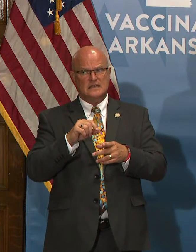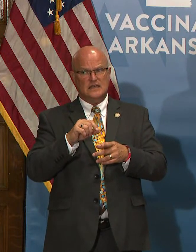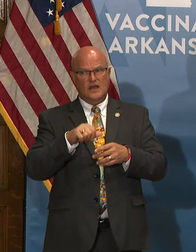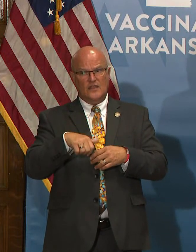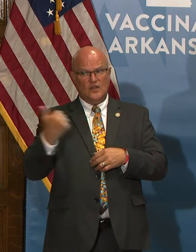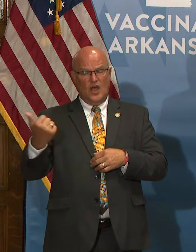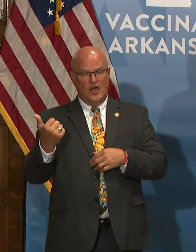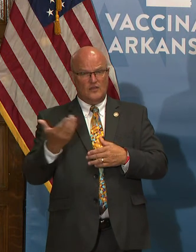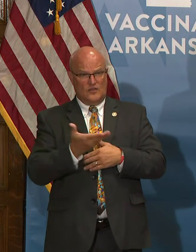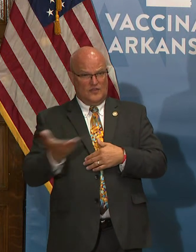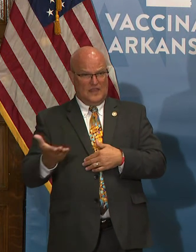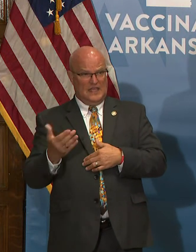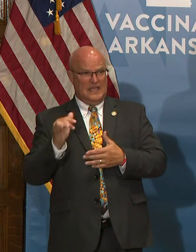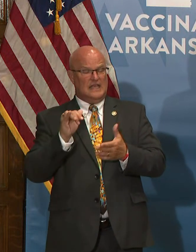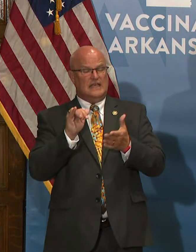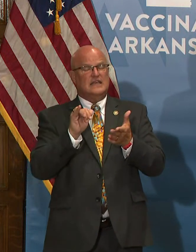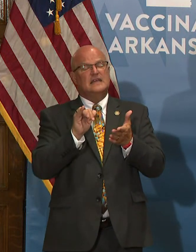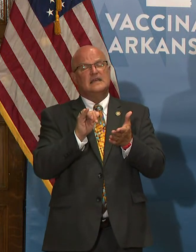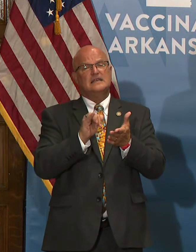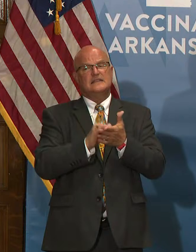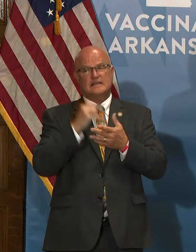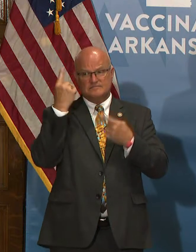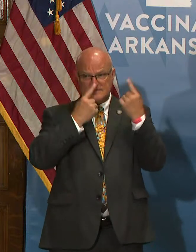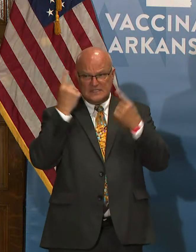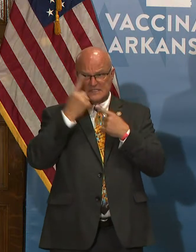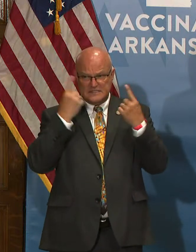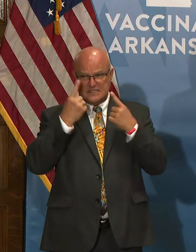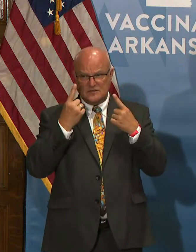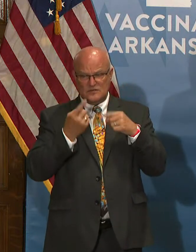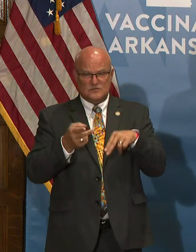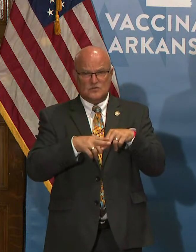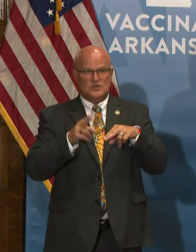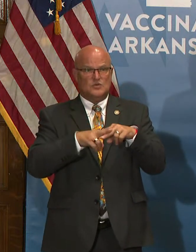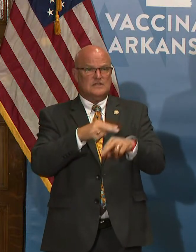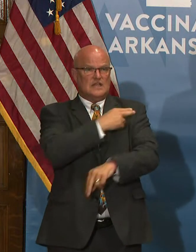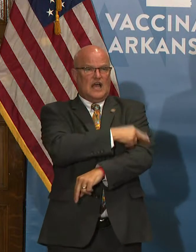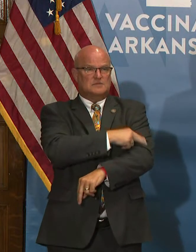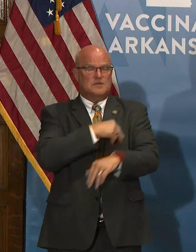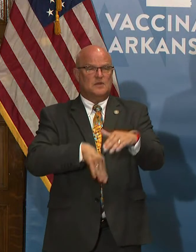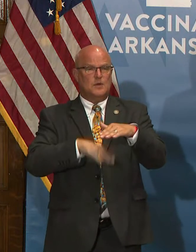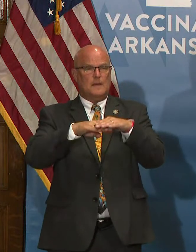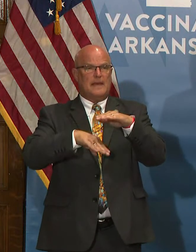are there other measures that you're considering taking to increase the hospital capacity?